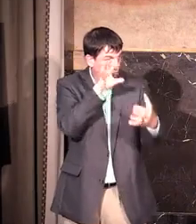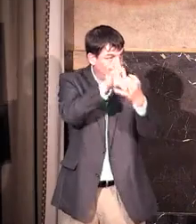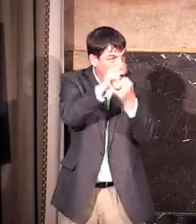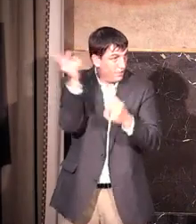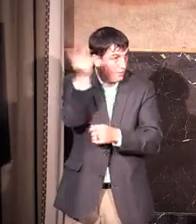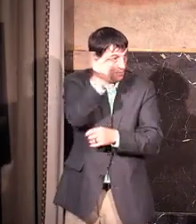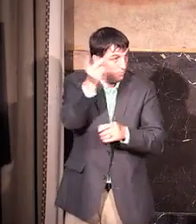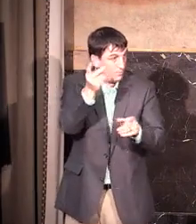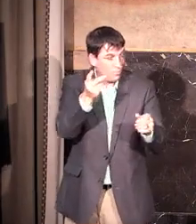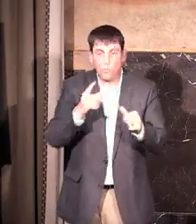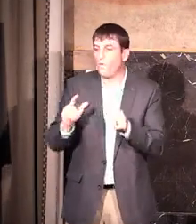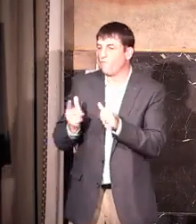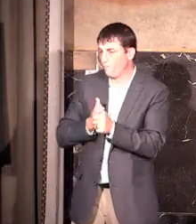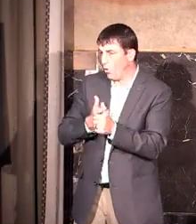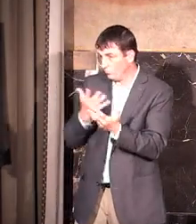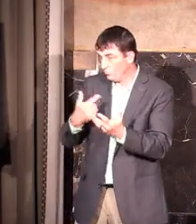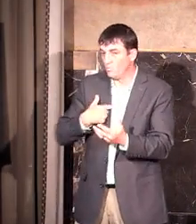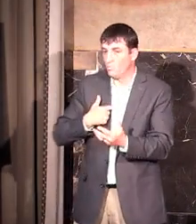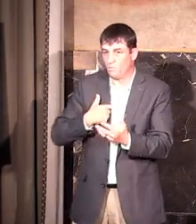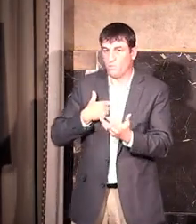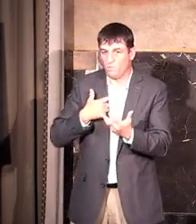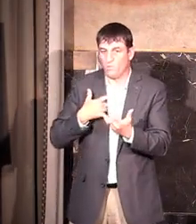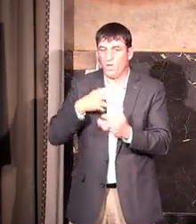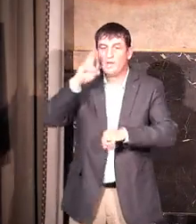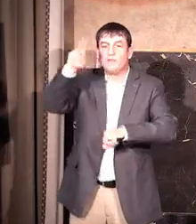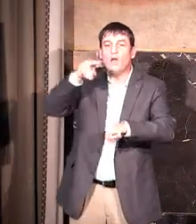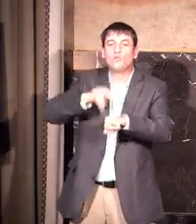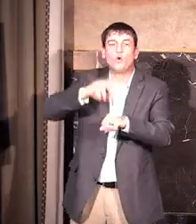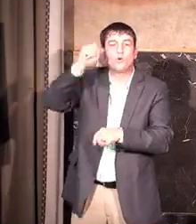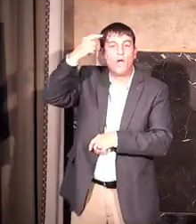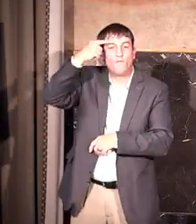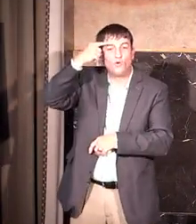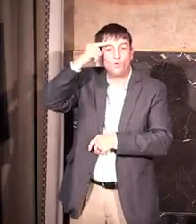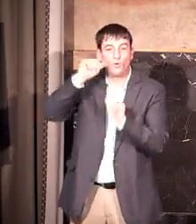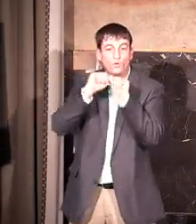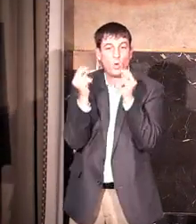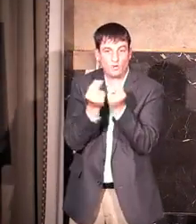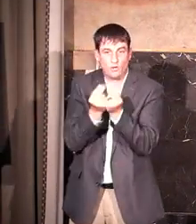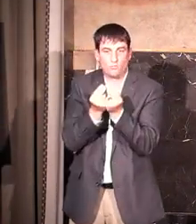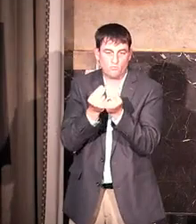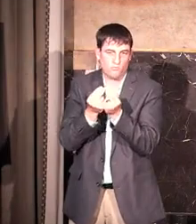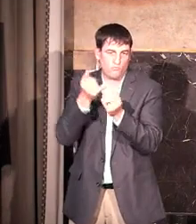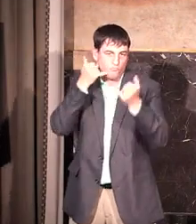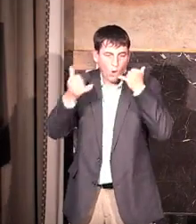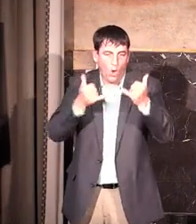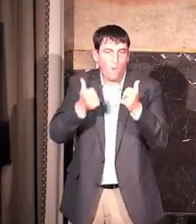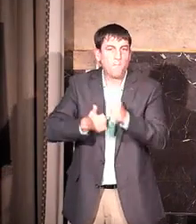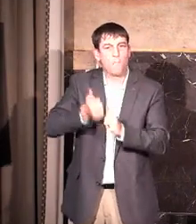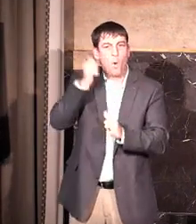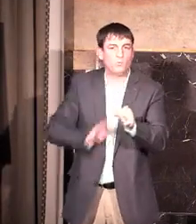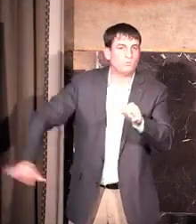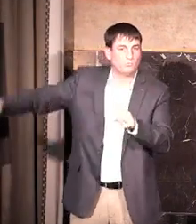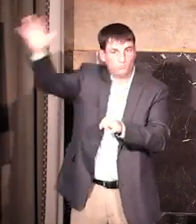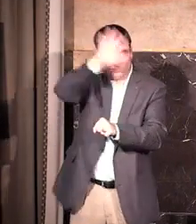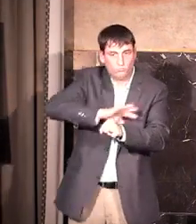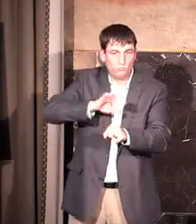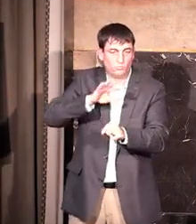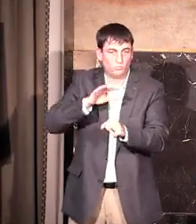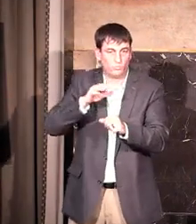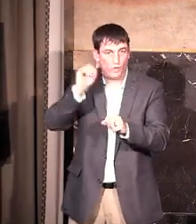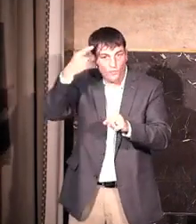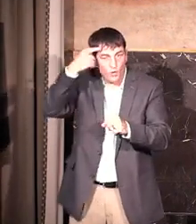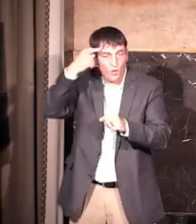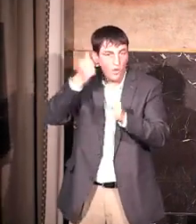had another call today with the National Governors Association, and most governors were on the phone, and just about every governor, regardless of